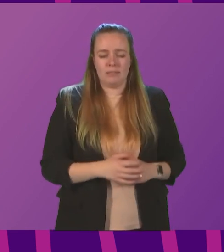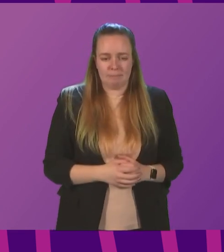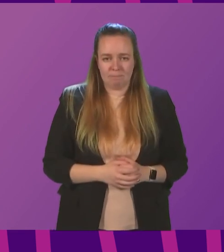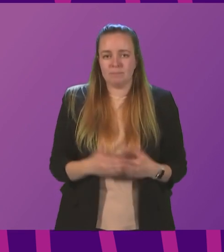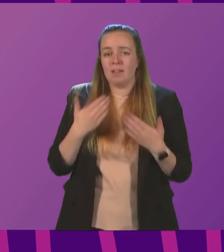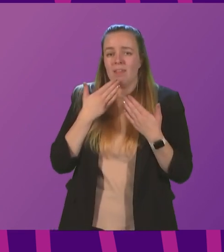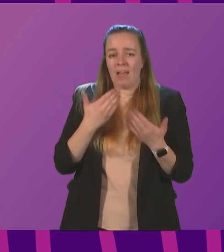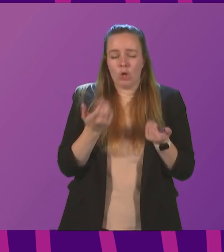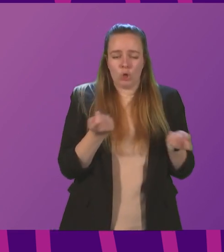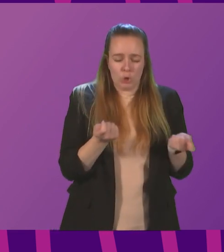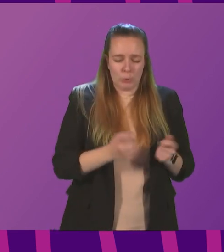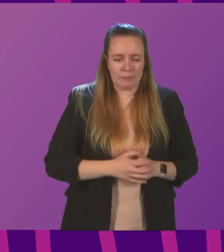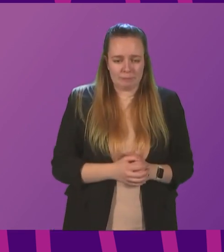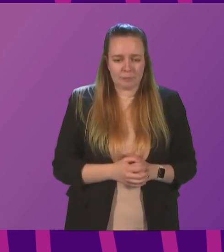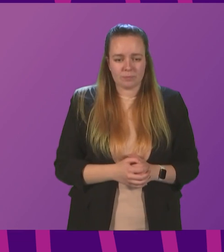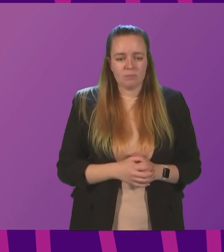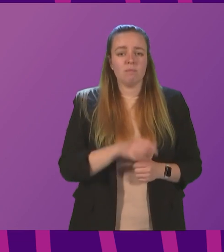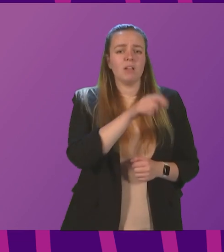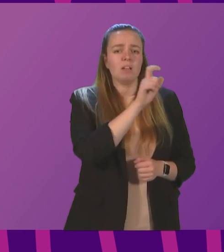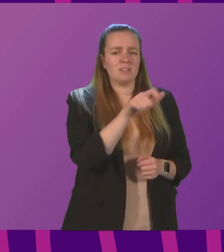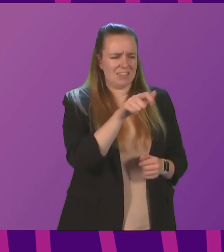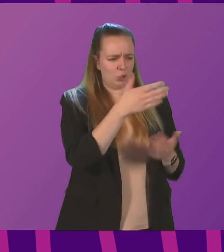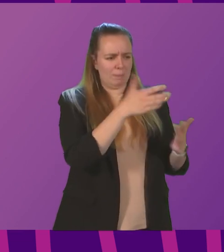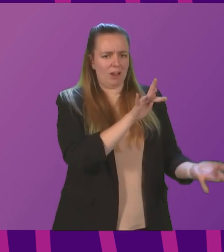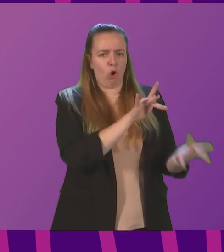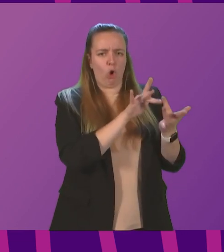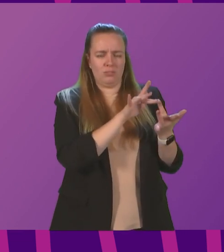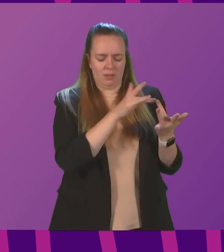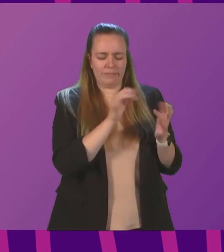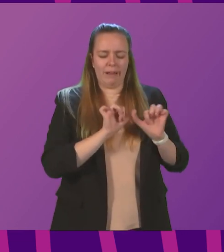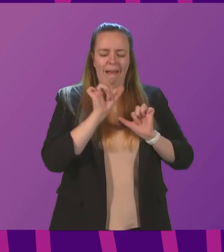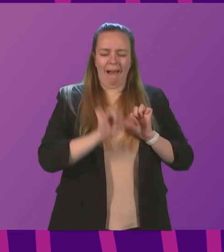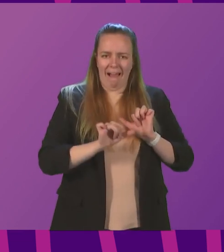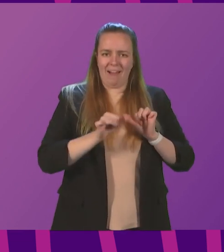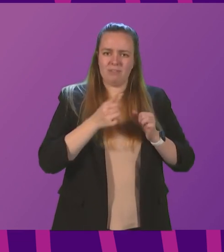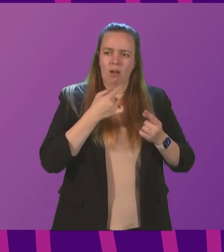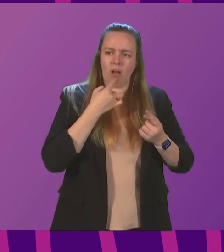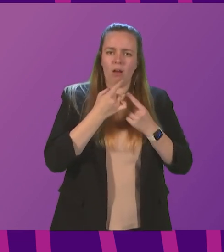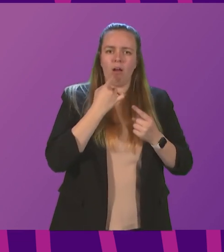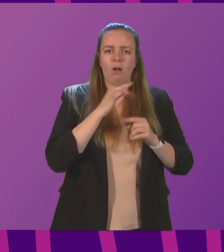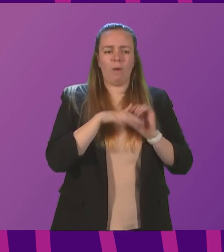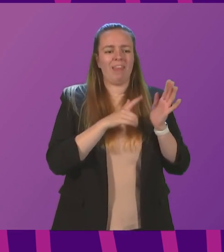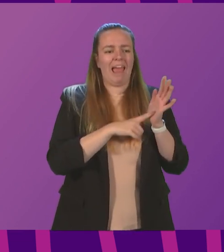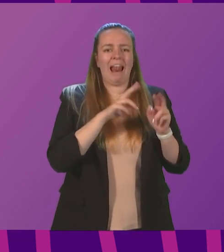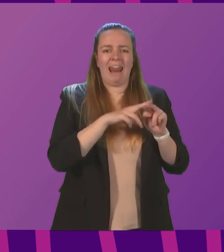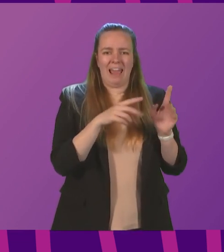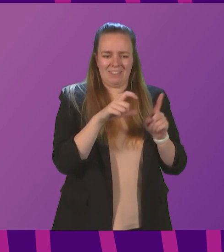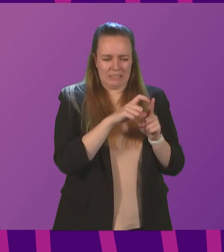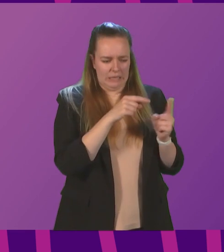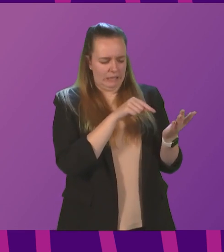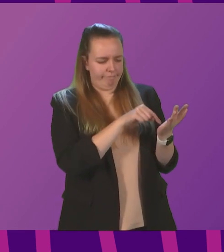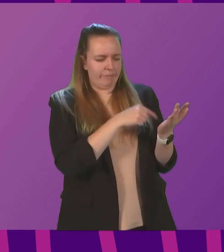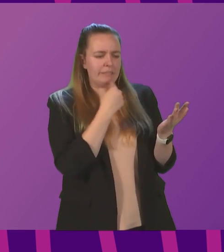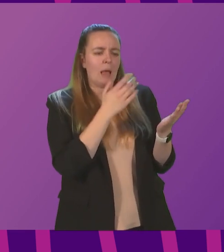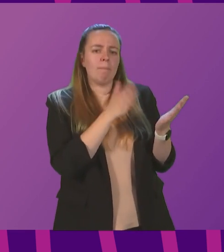Thank you, Presiding Officer. A constituent contacted me after the instructions with the lateral flow test kit advised her to